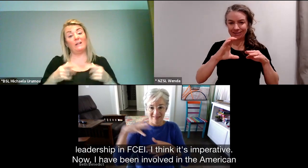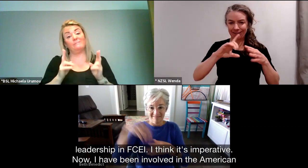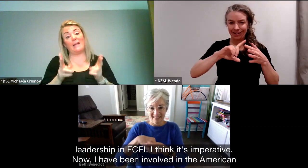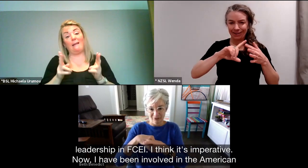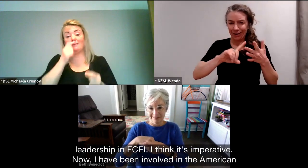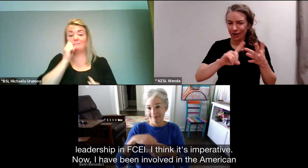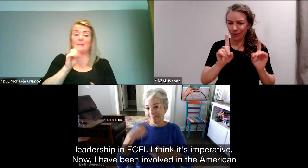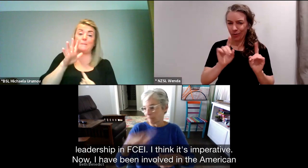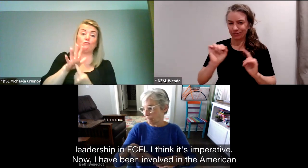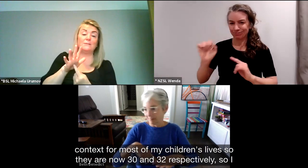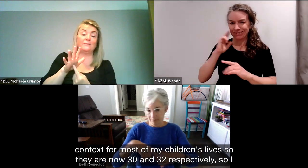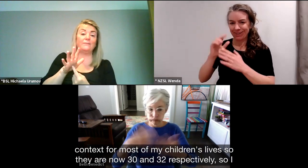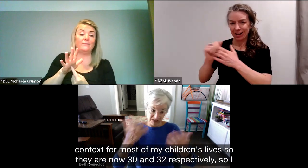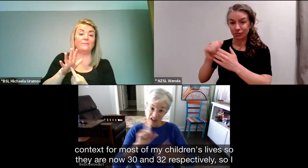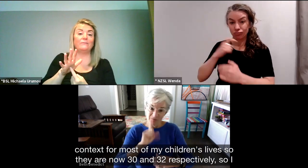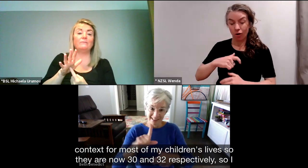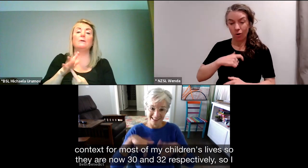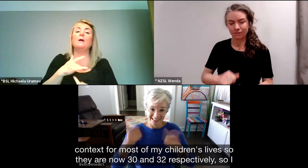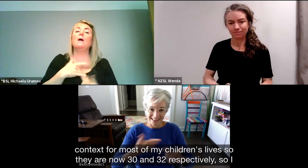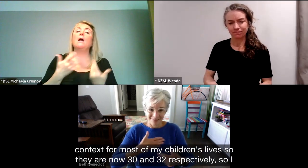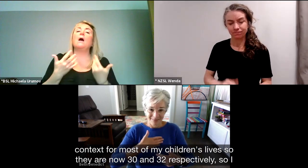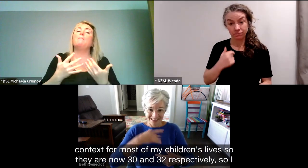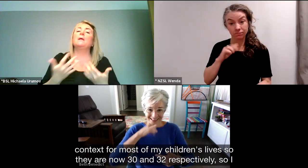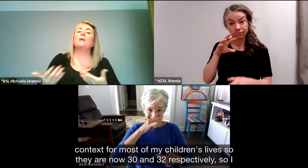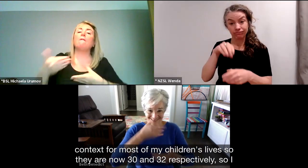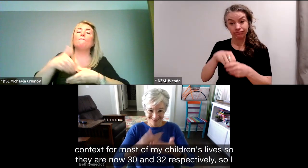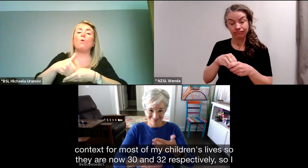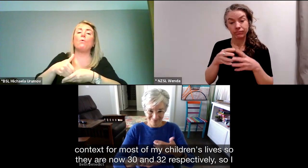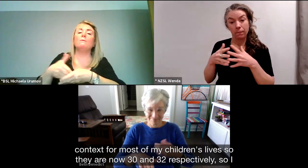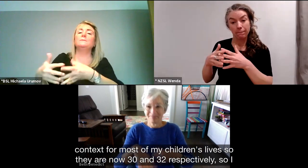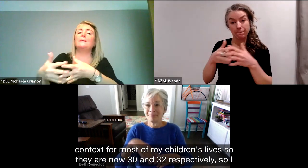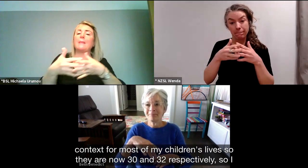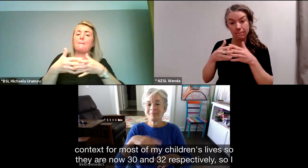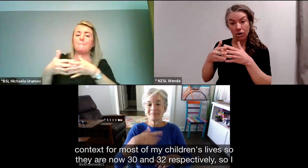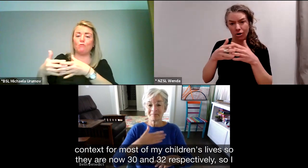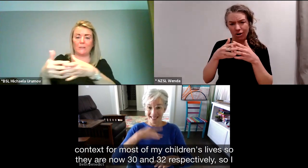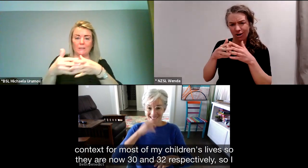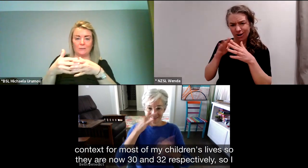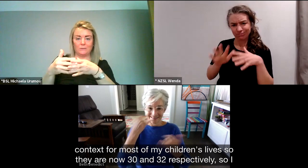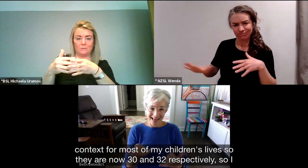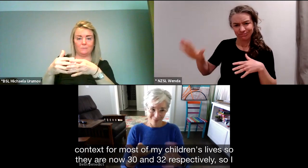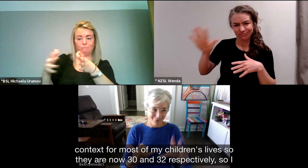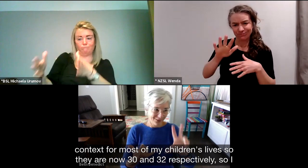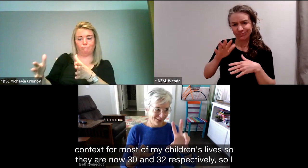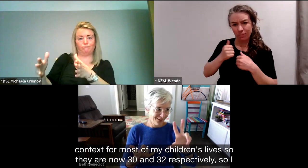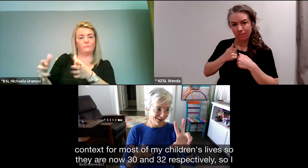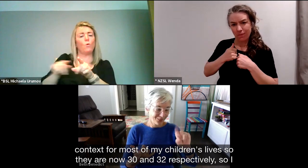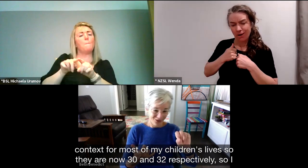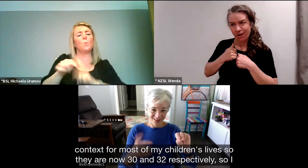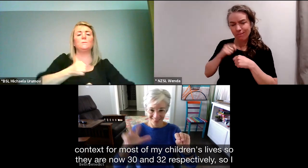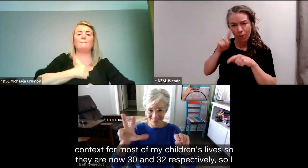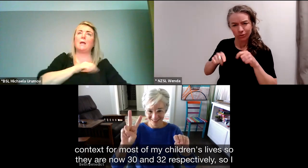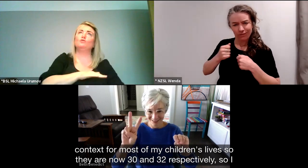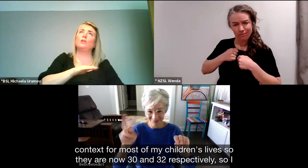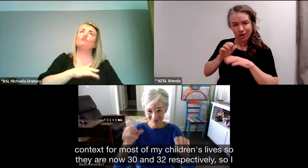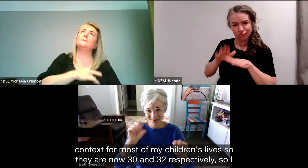Now, I've been involved in the American context for most of my children's lives. So they are now, let me think,